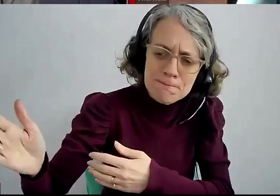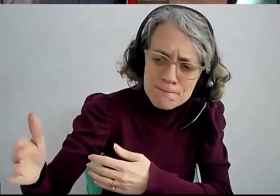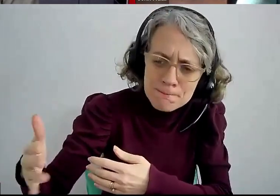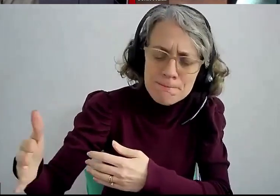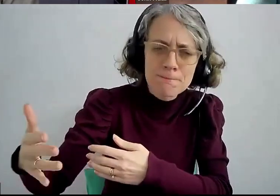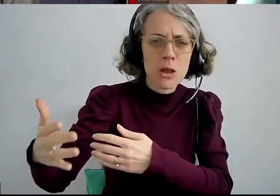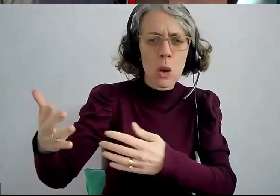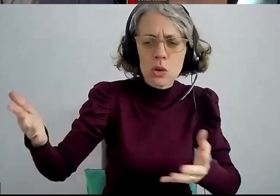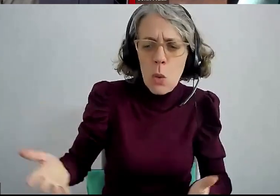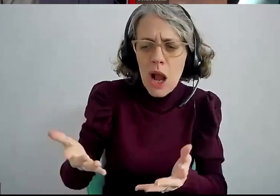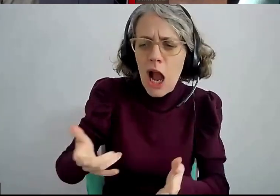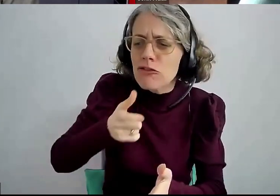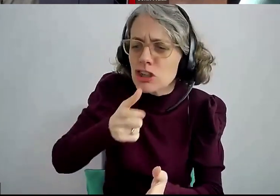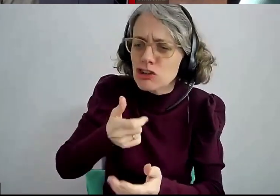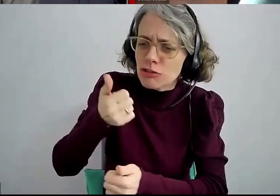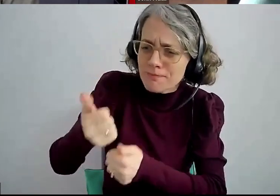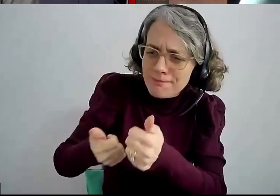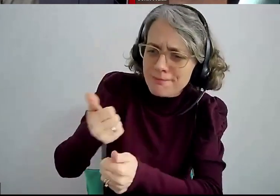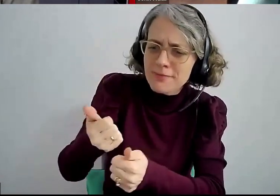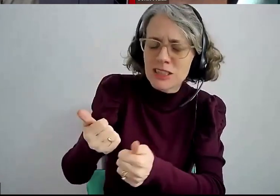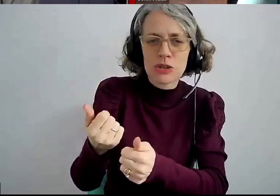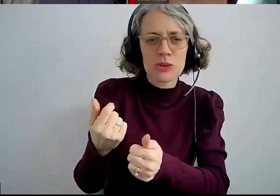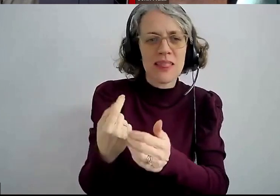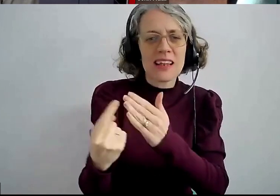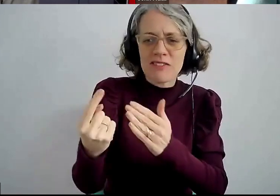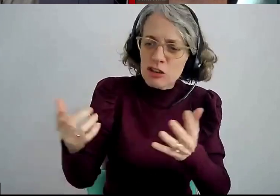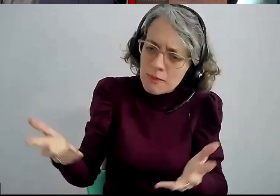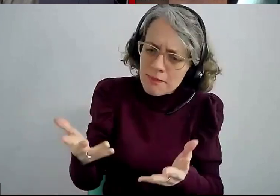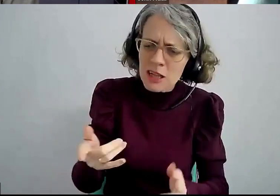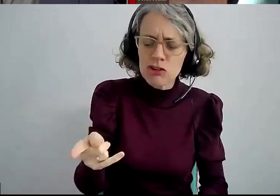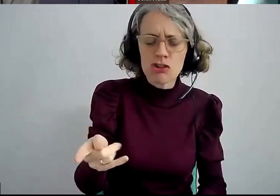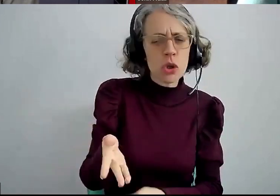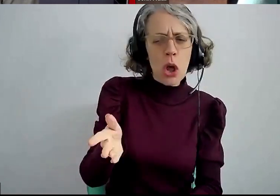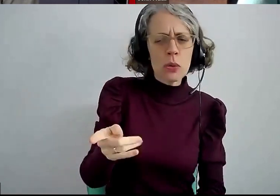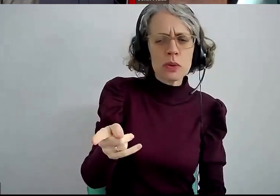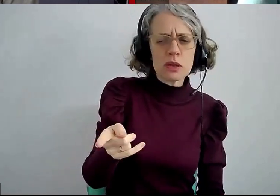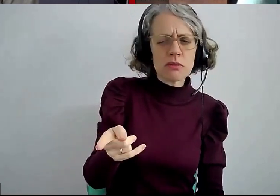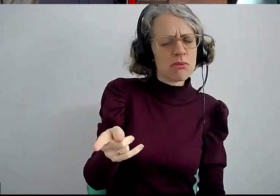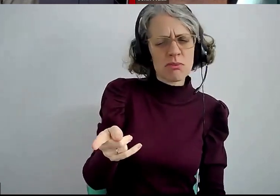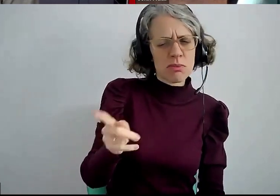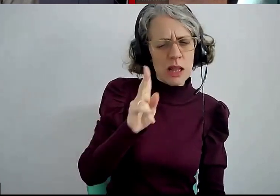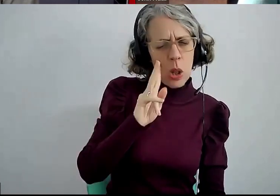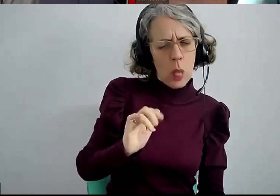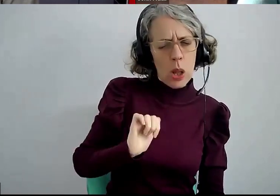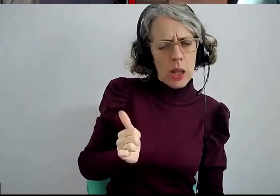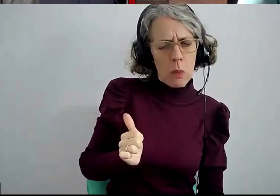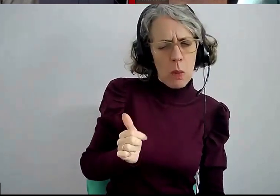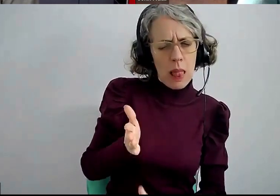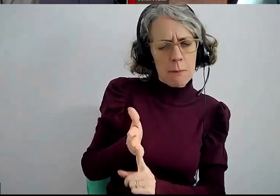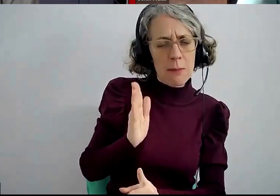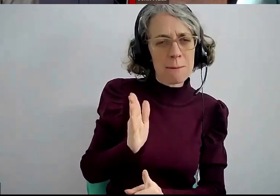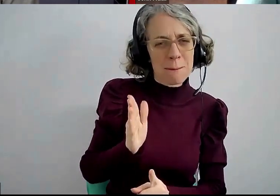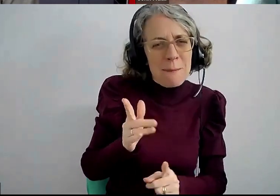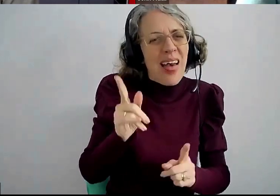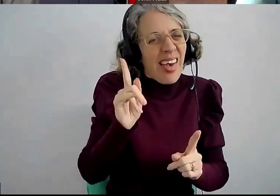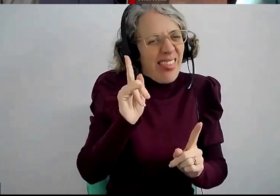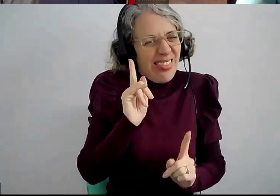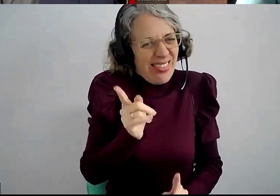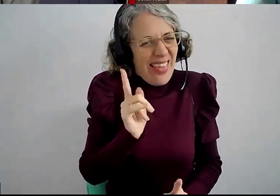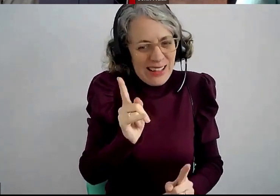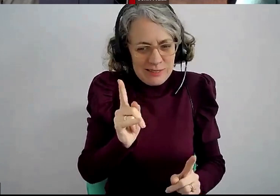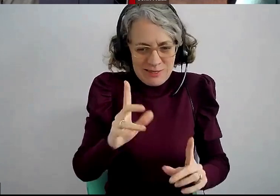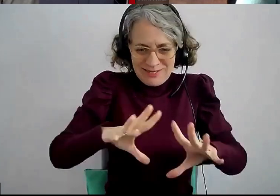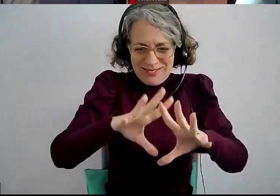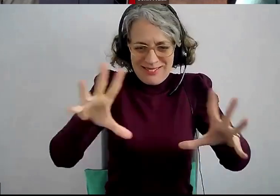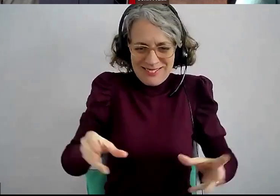to an individual, just to notice that an individual's not feeling well, all that kind of thing. And